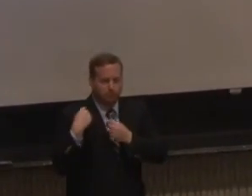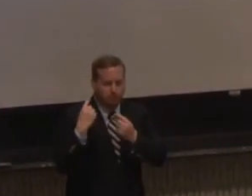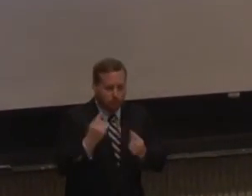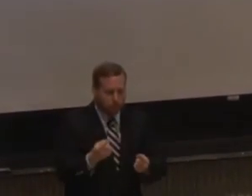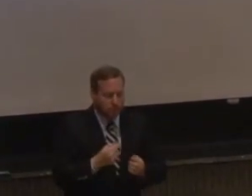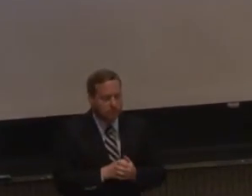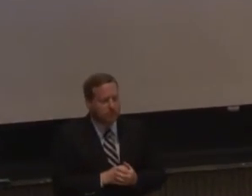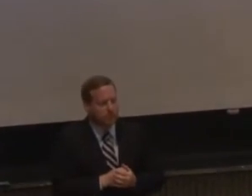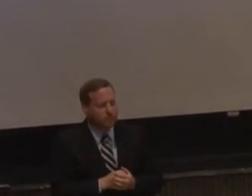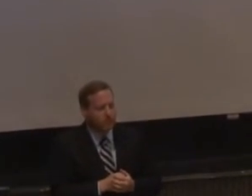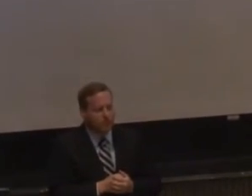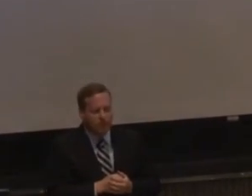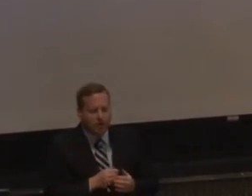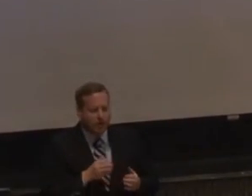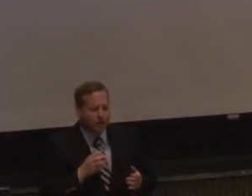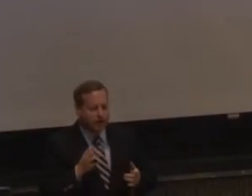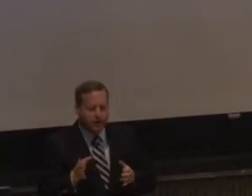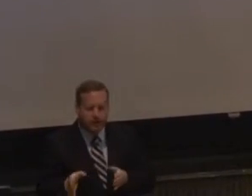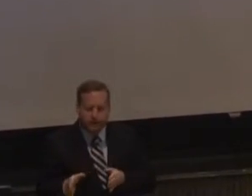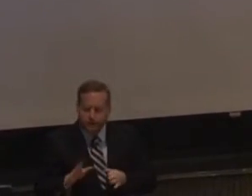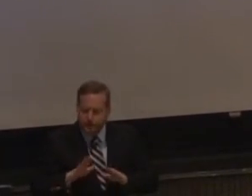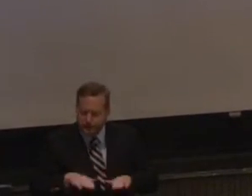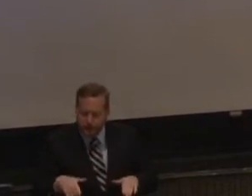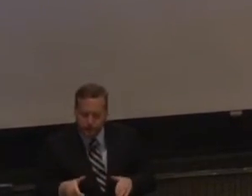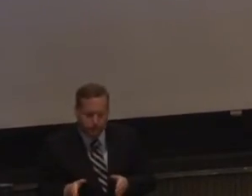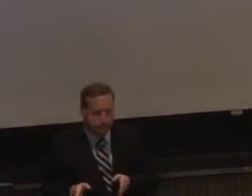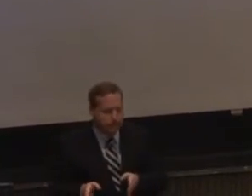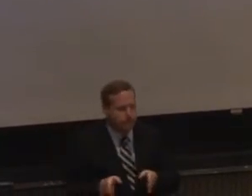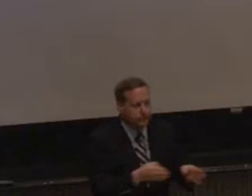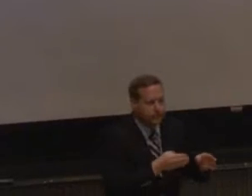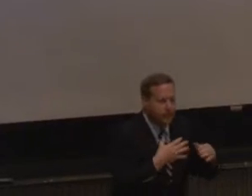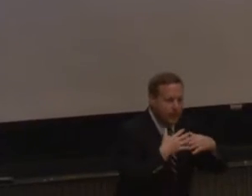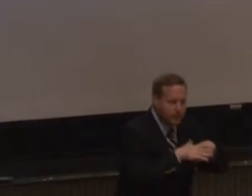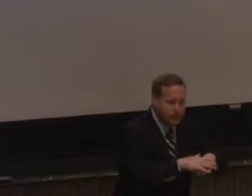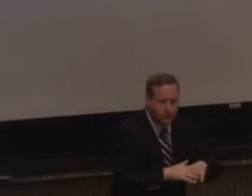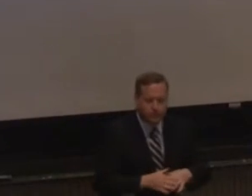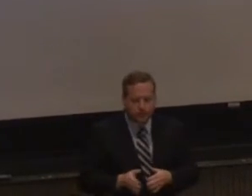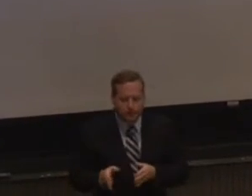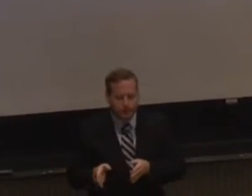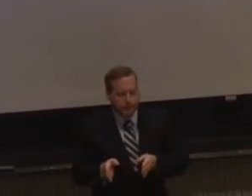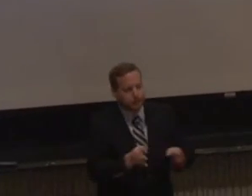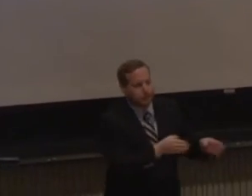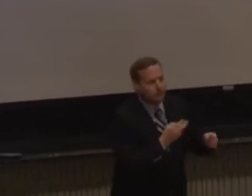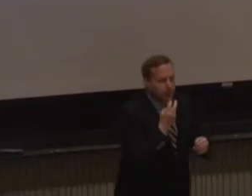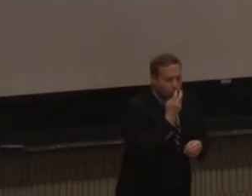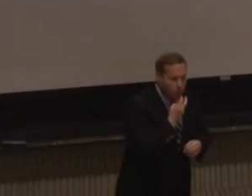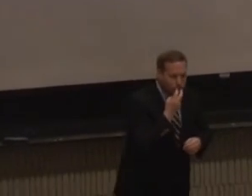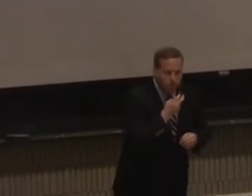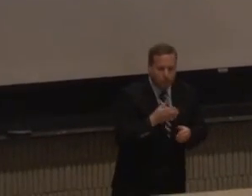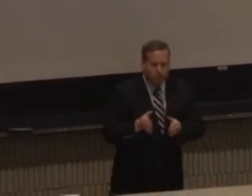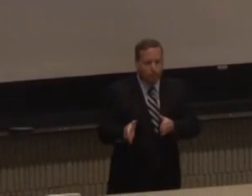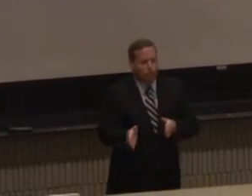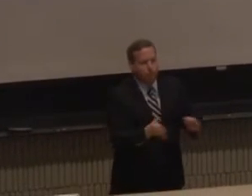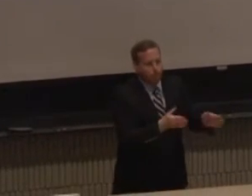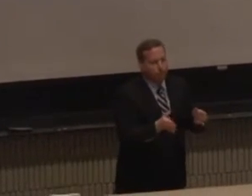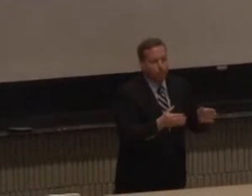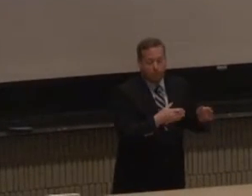Now this educational system historically has tried to